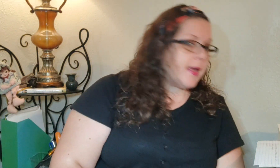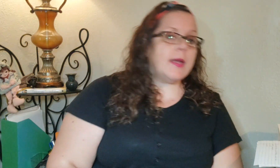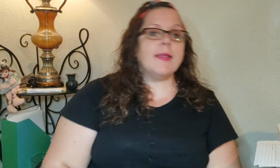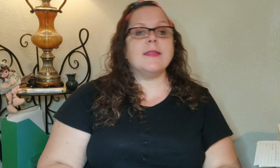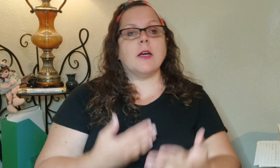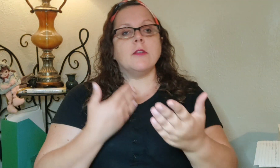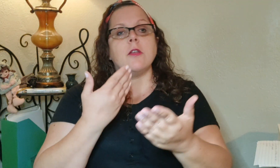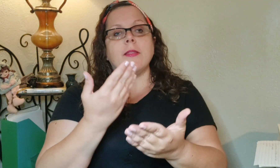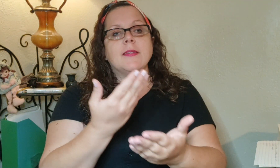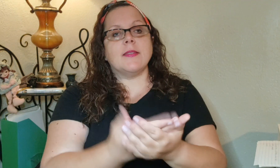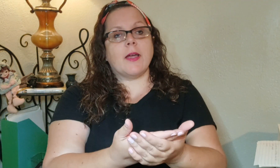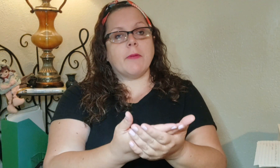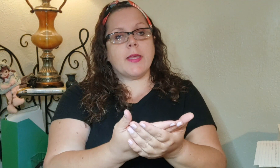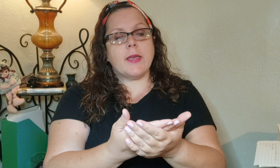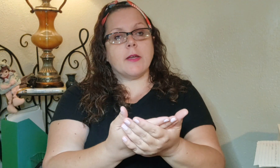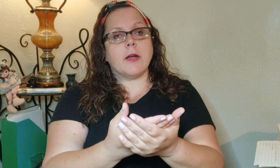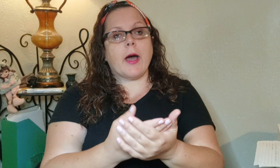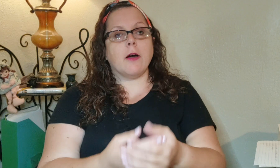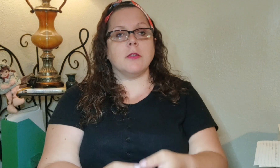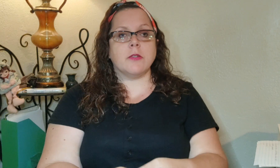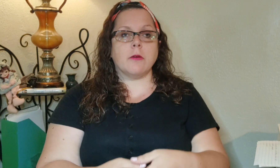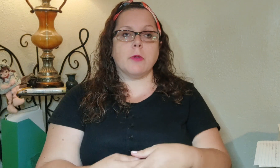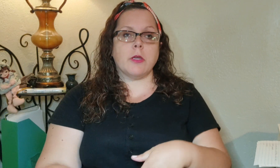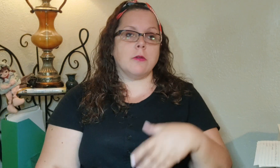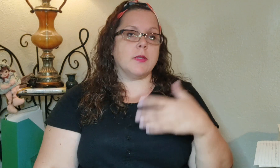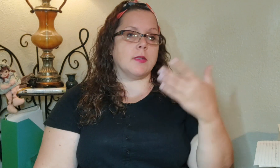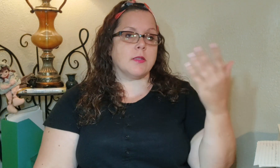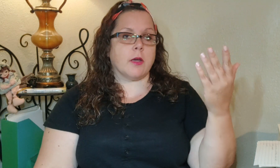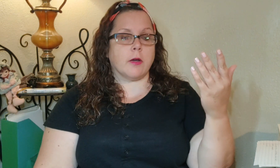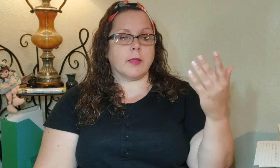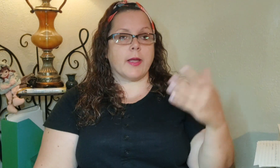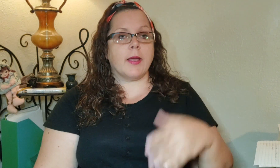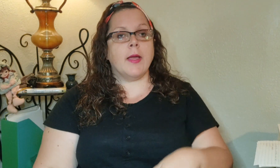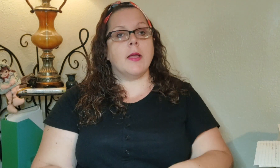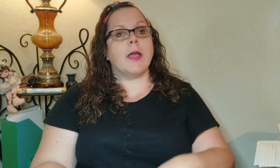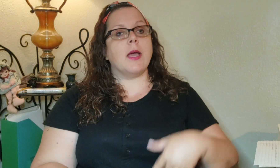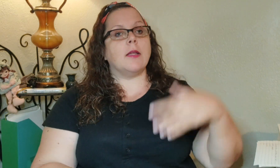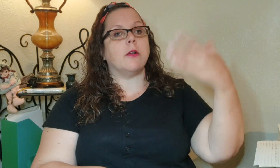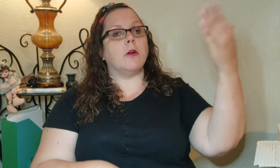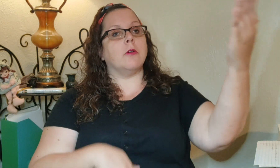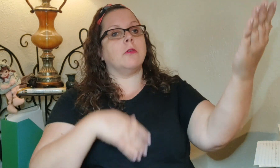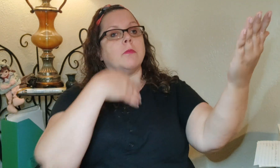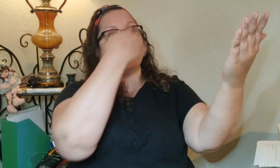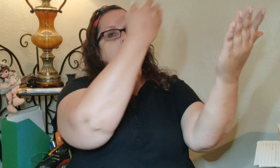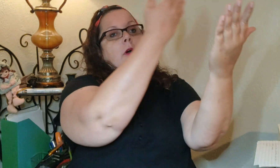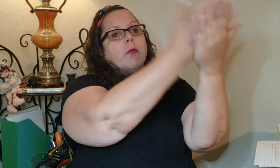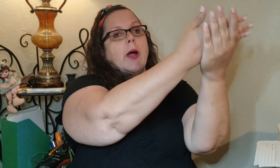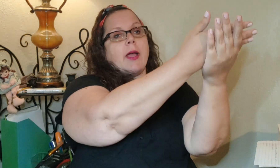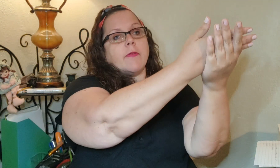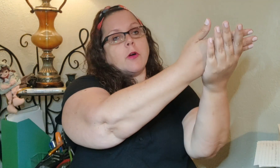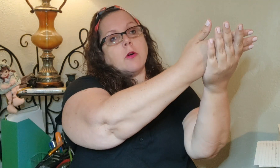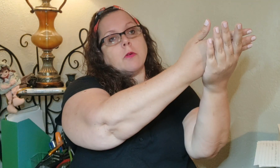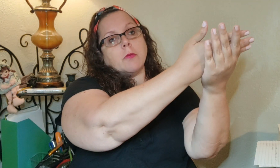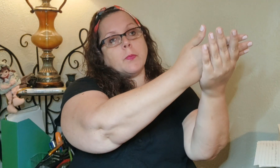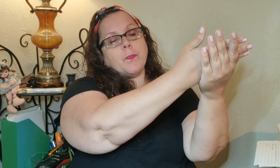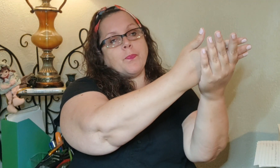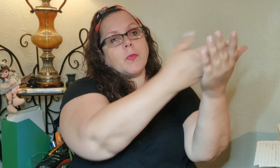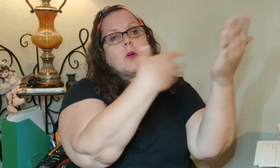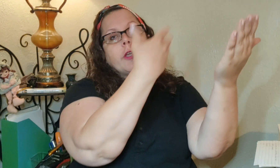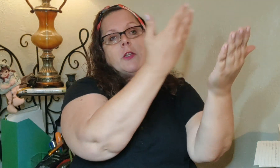And that's also, this sign right here, I also would use in a song like headed home, you arrive home. Or you can